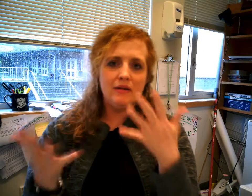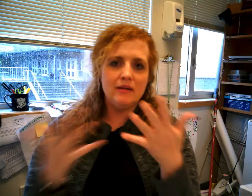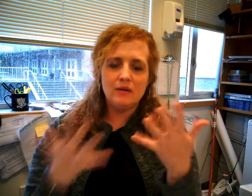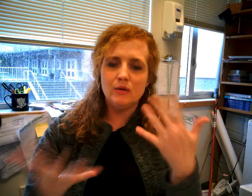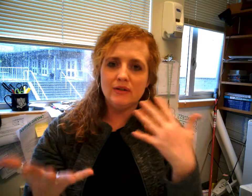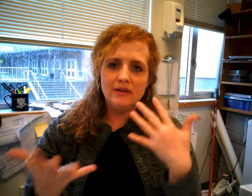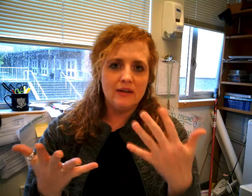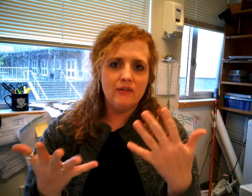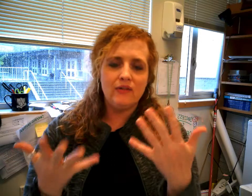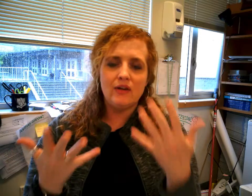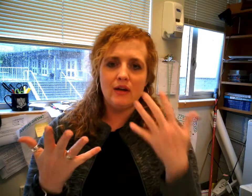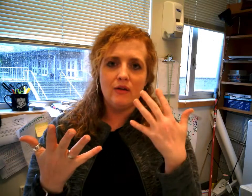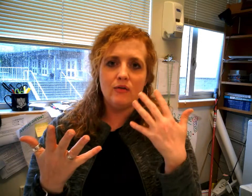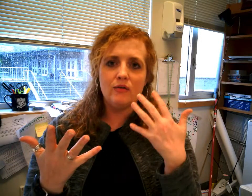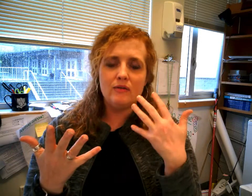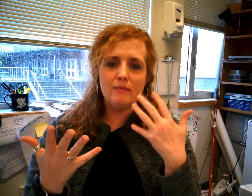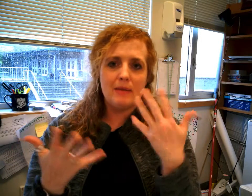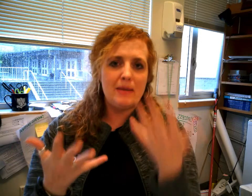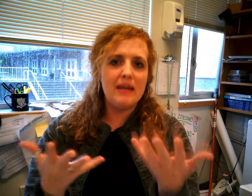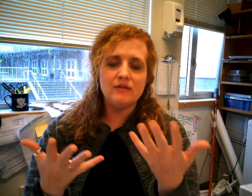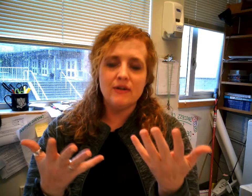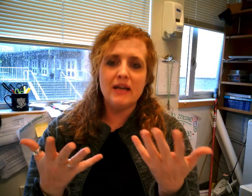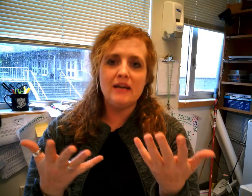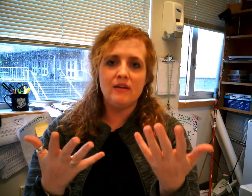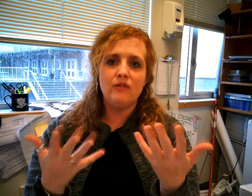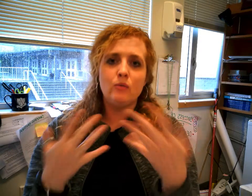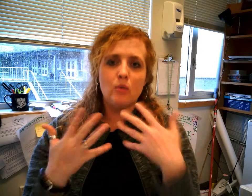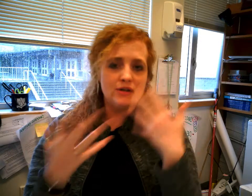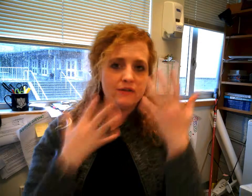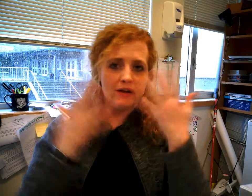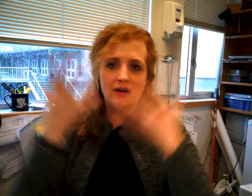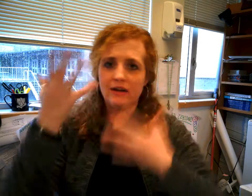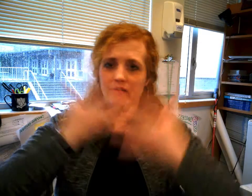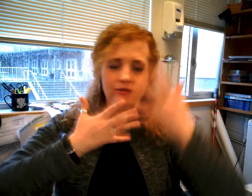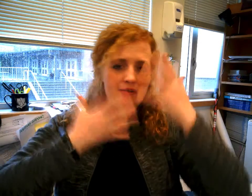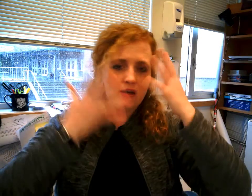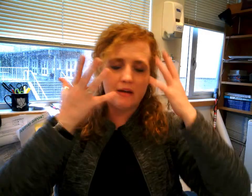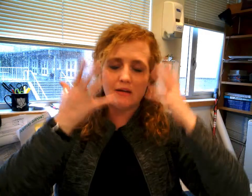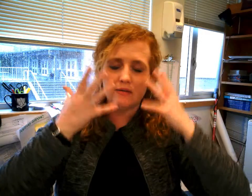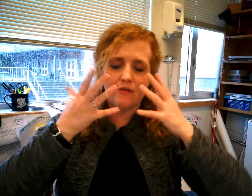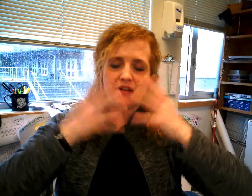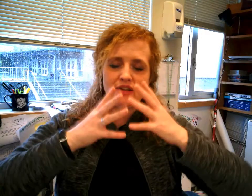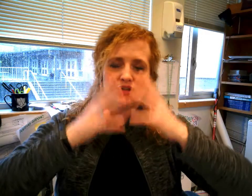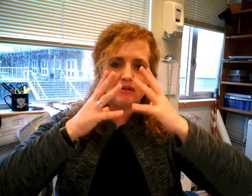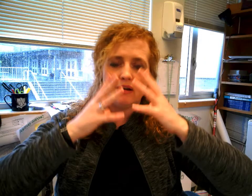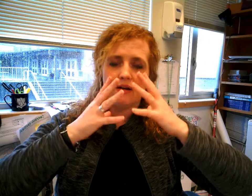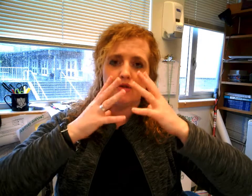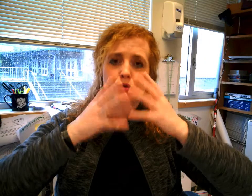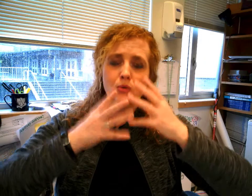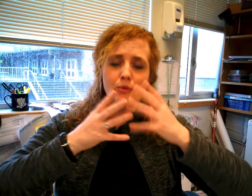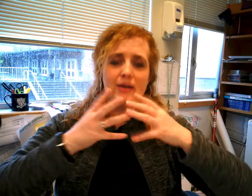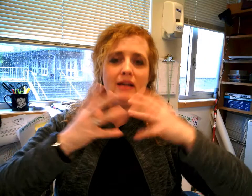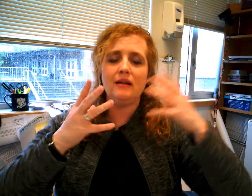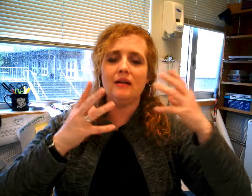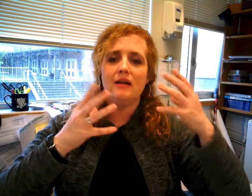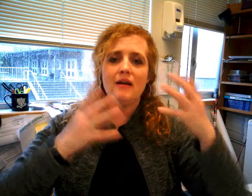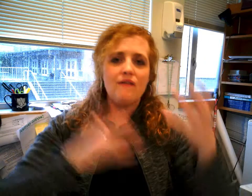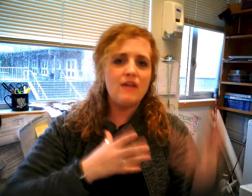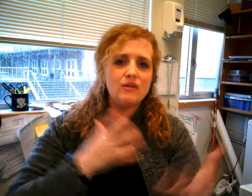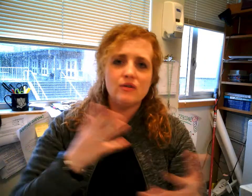the olden days, many different Indians wore different kinds of face jewelry, feathers, things